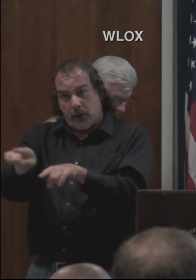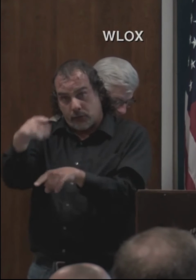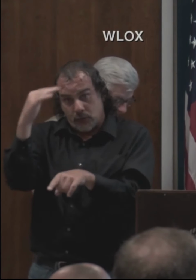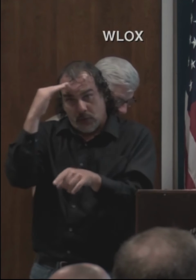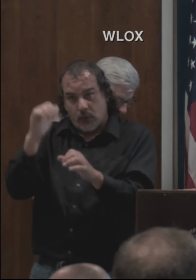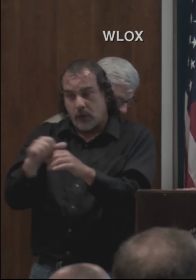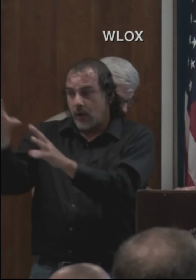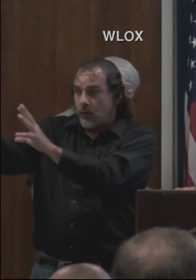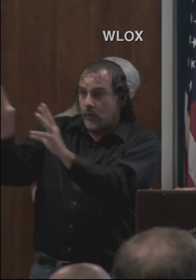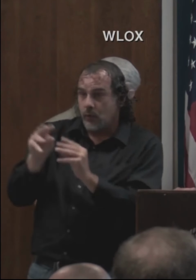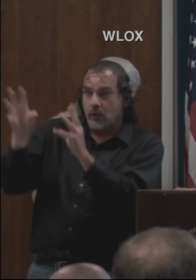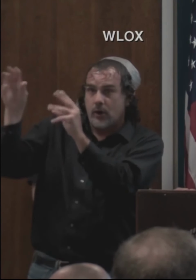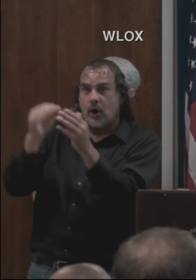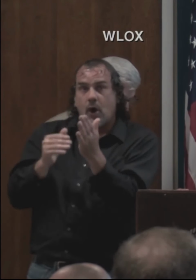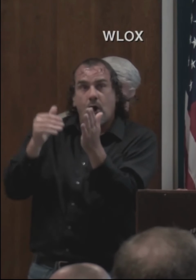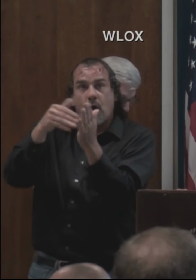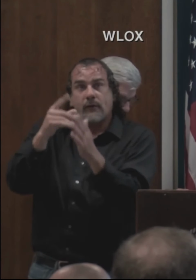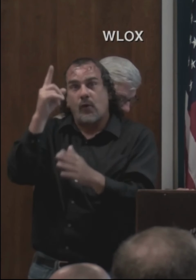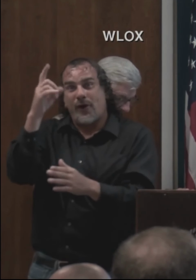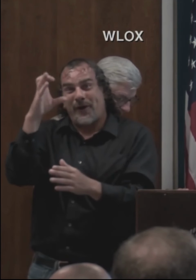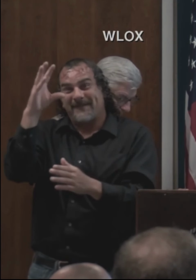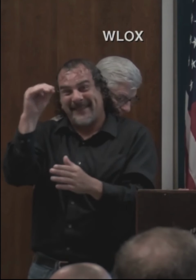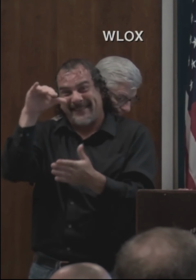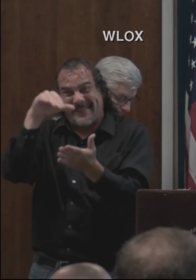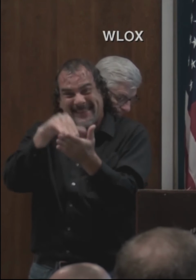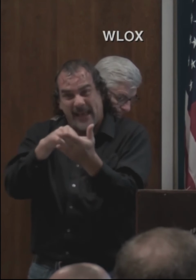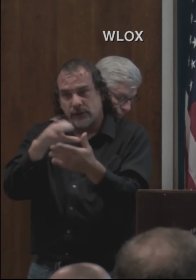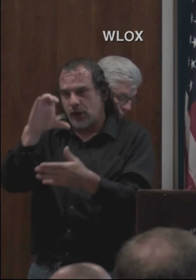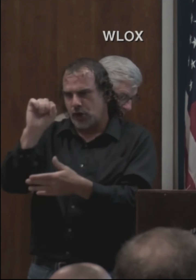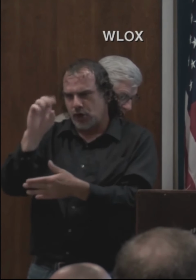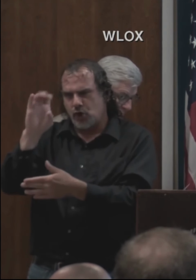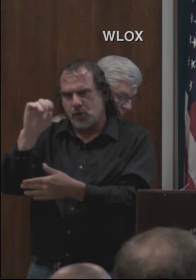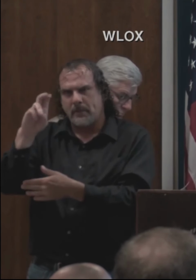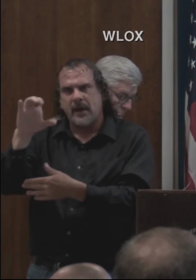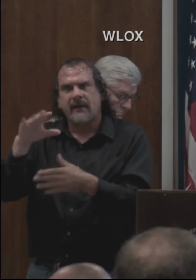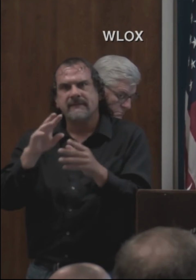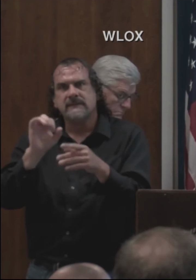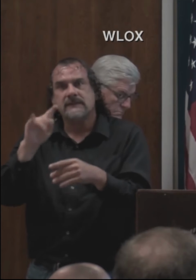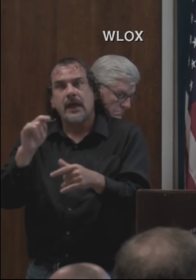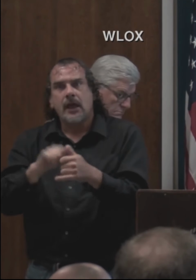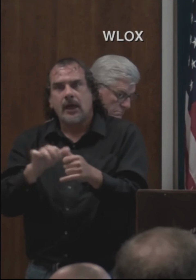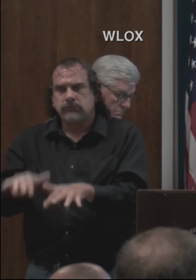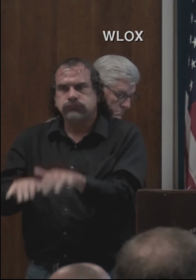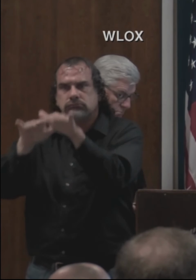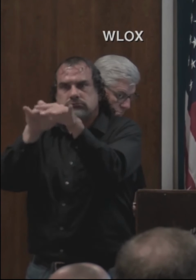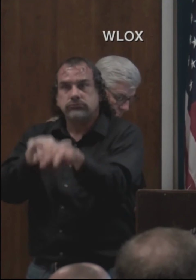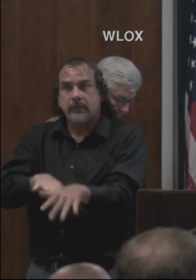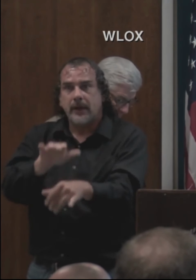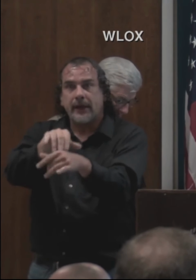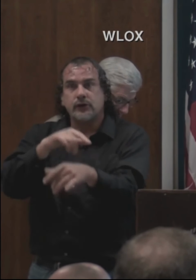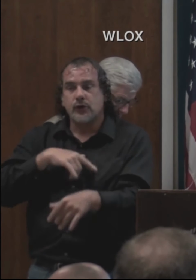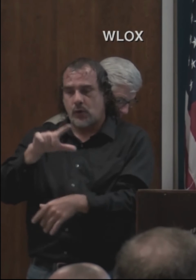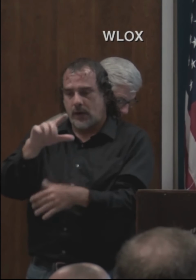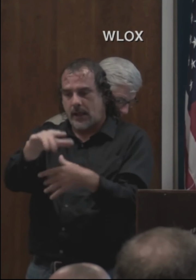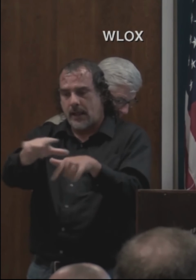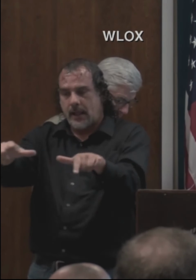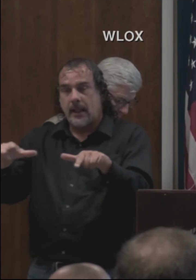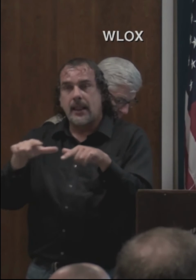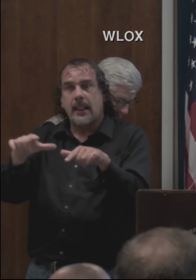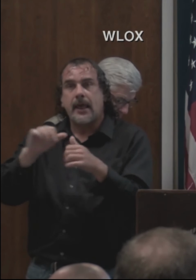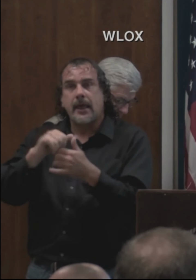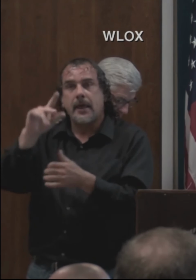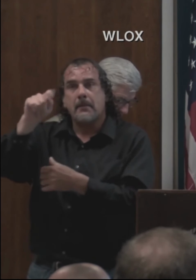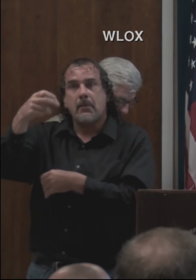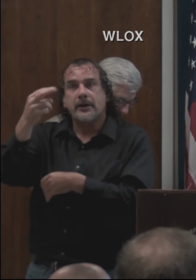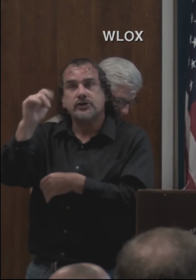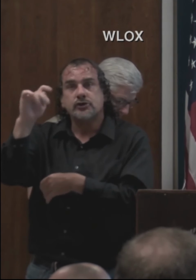receiving over 150,000 cubic feet per second from the Bonnie Carey, which is going through Lake Pontchartrain and on to the Mississippi